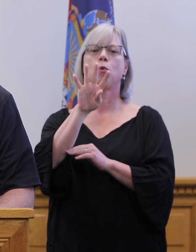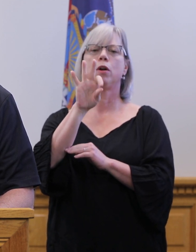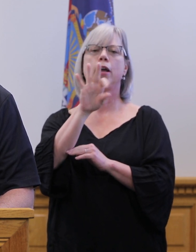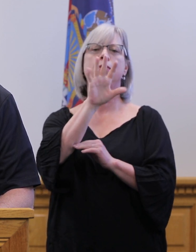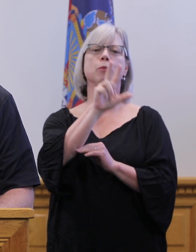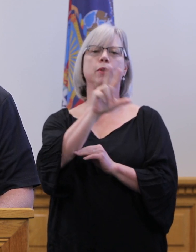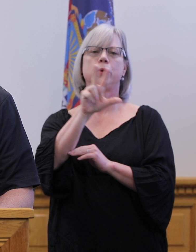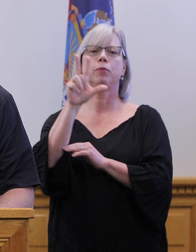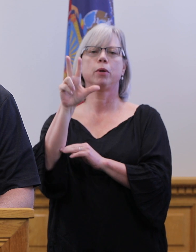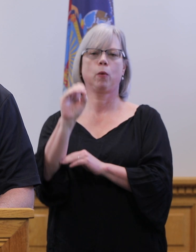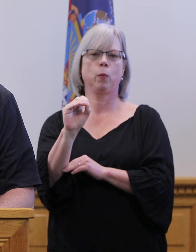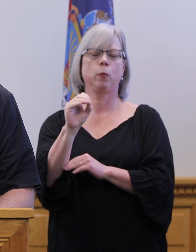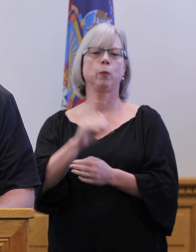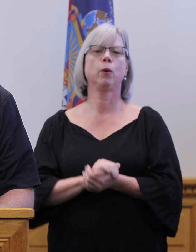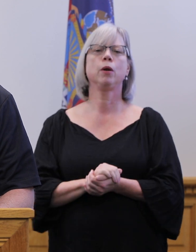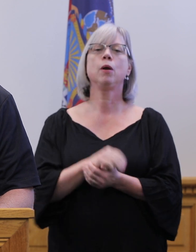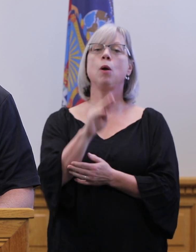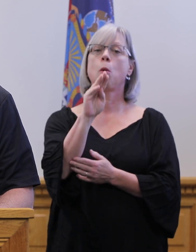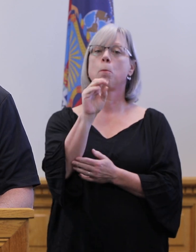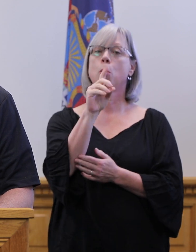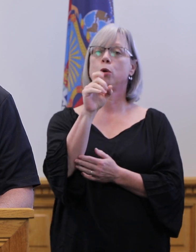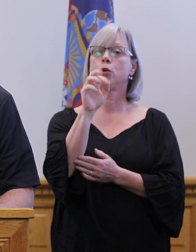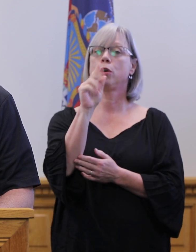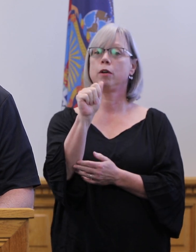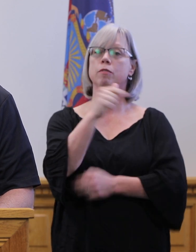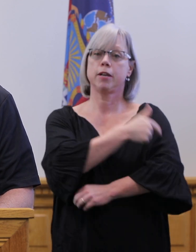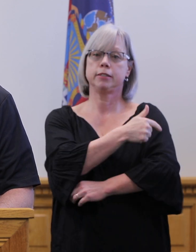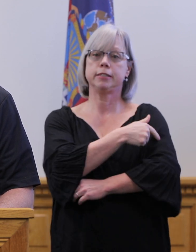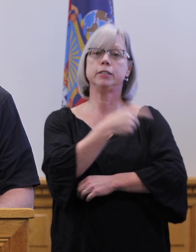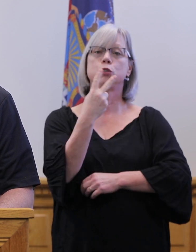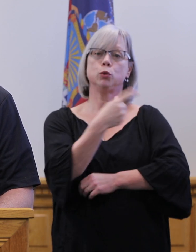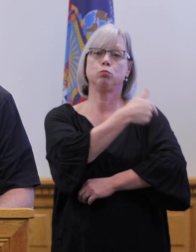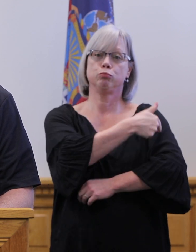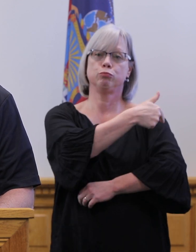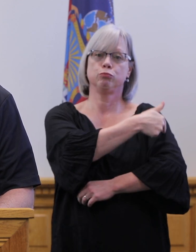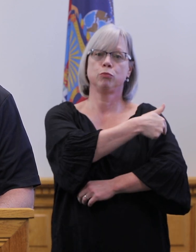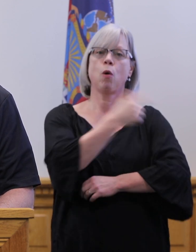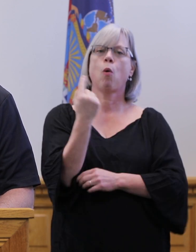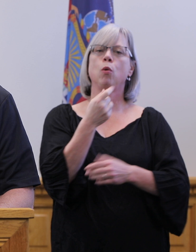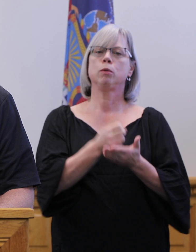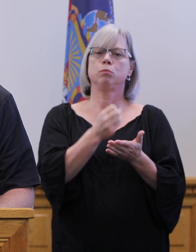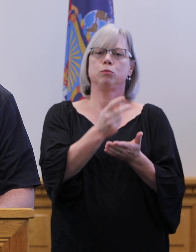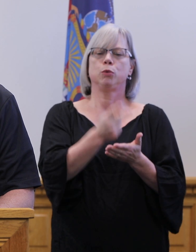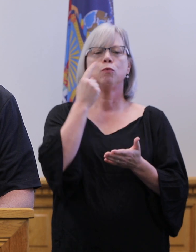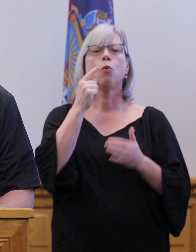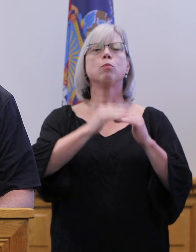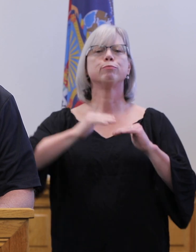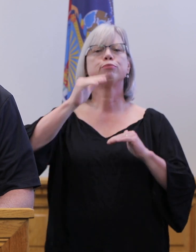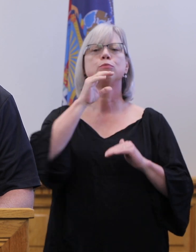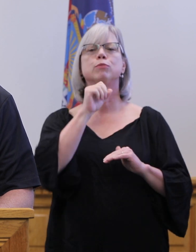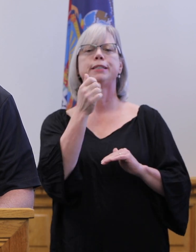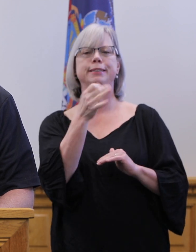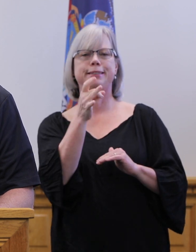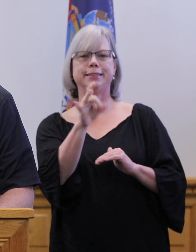315-349-3330. The Moderna vaccine is a two-shot series that is only approved for those aged 18 and over. Those who